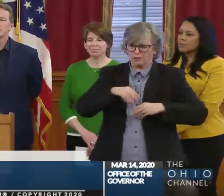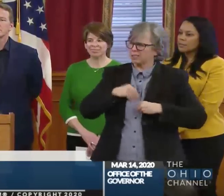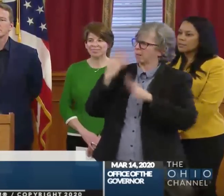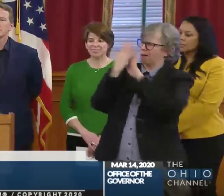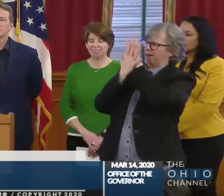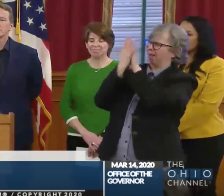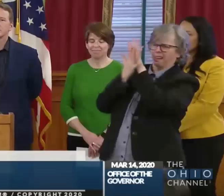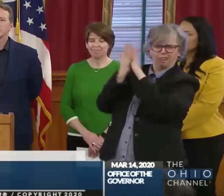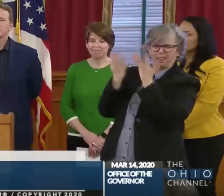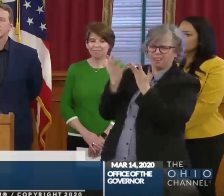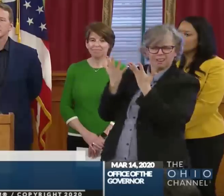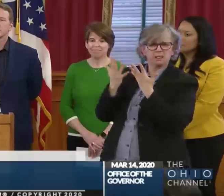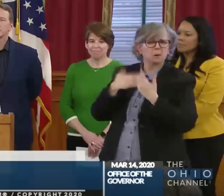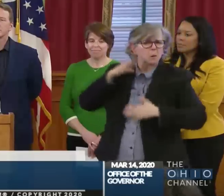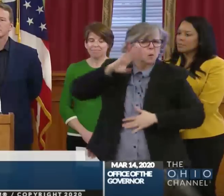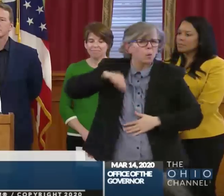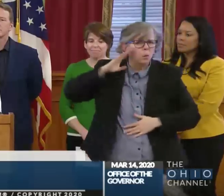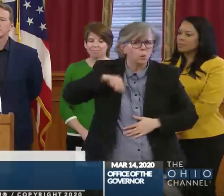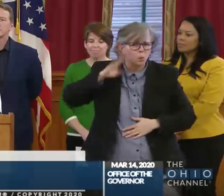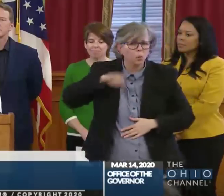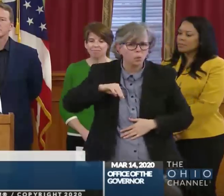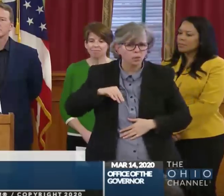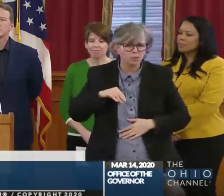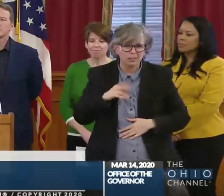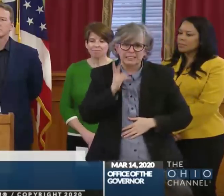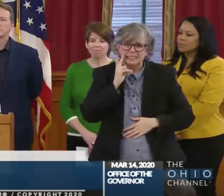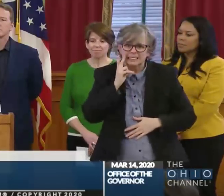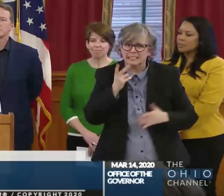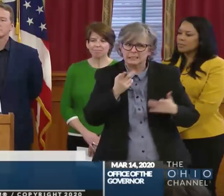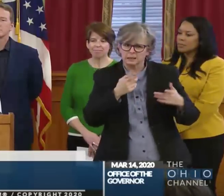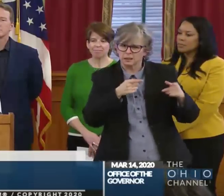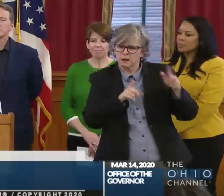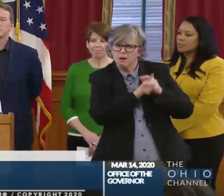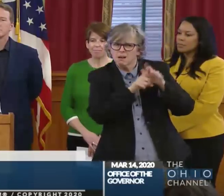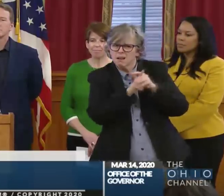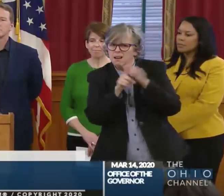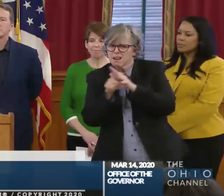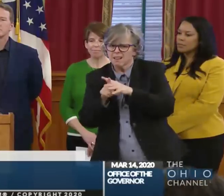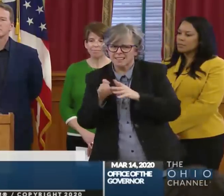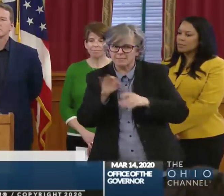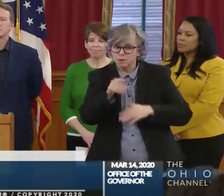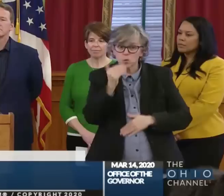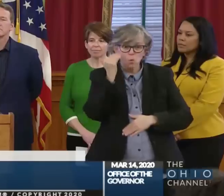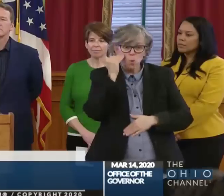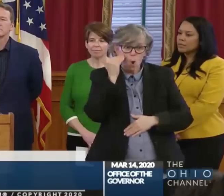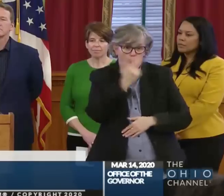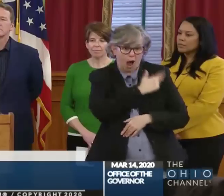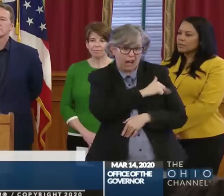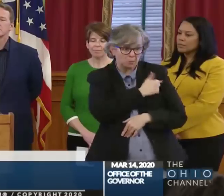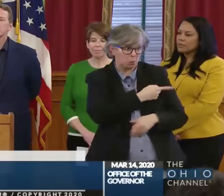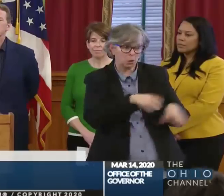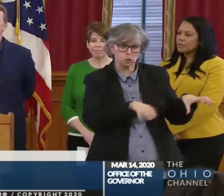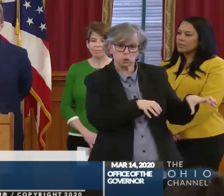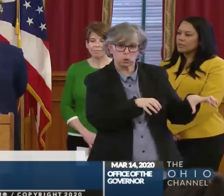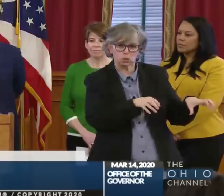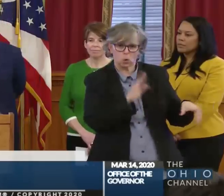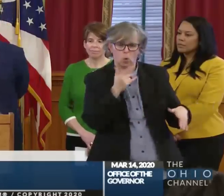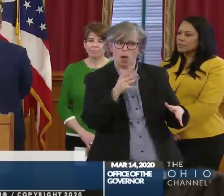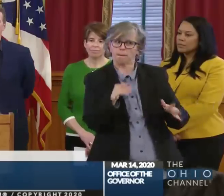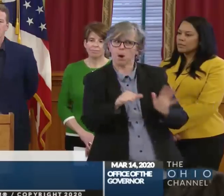about what our hospitals are doing, I think you'll be very impressed. A lot of you are hearing about,